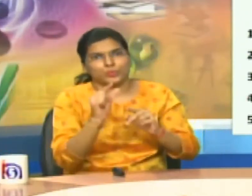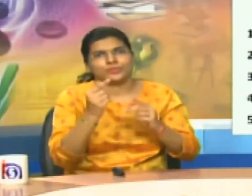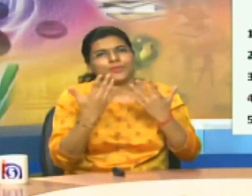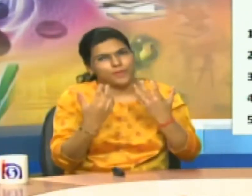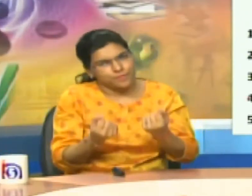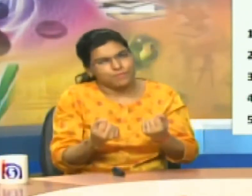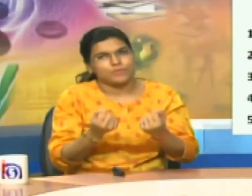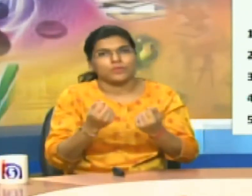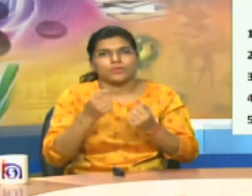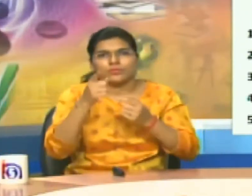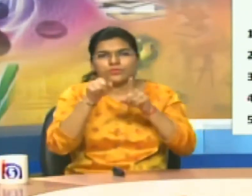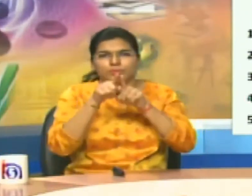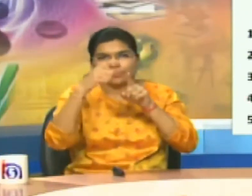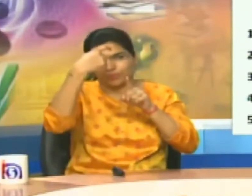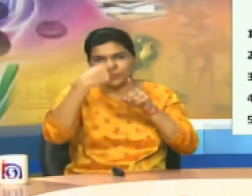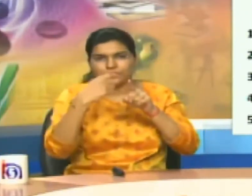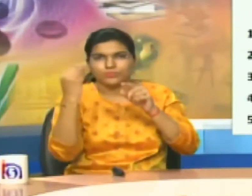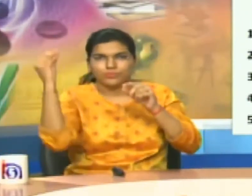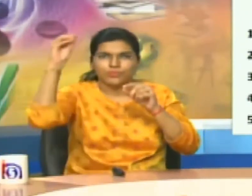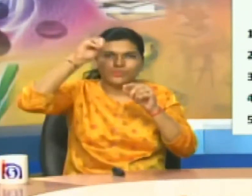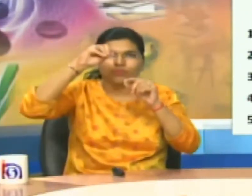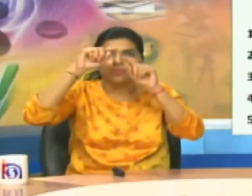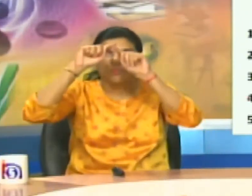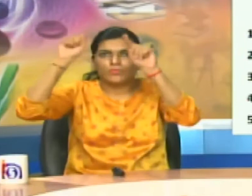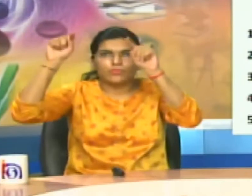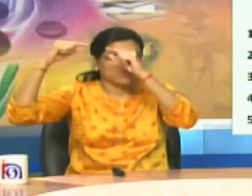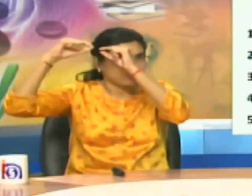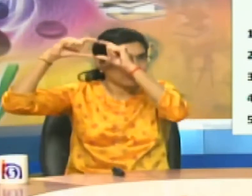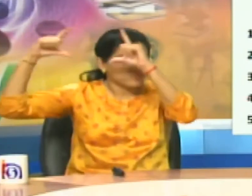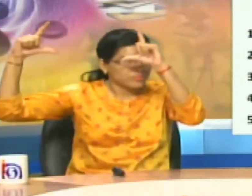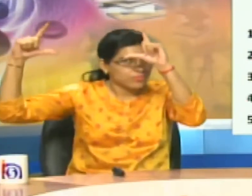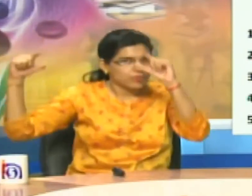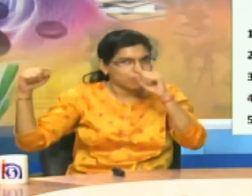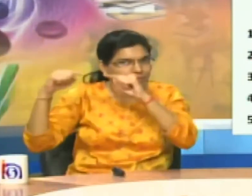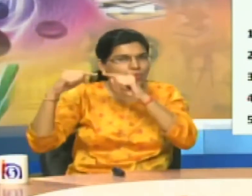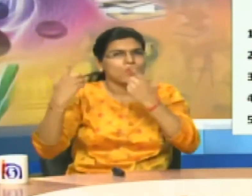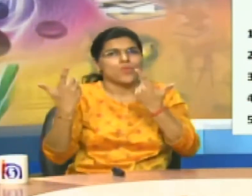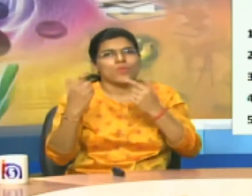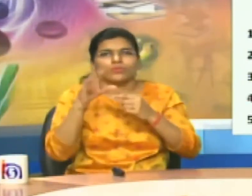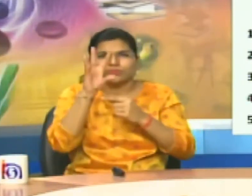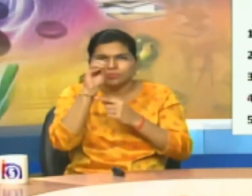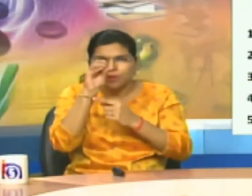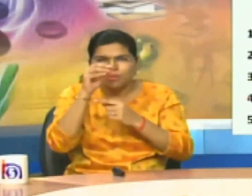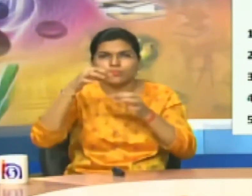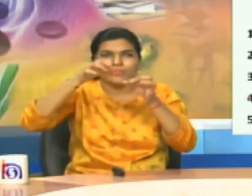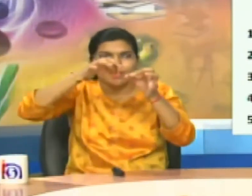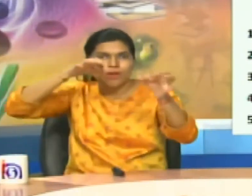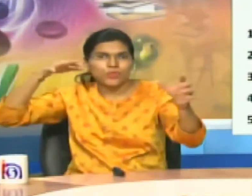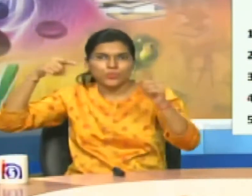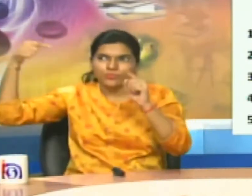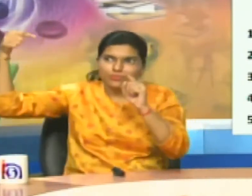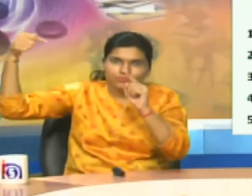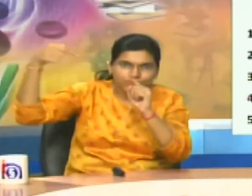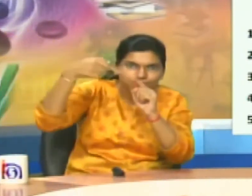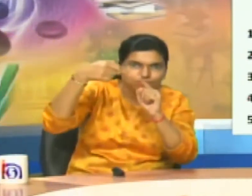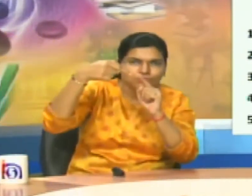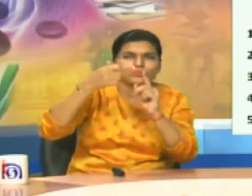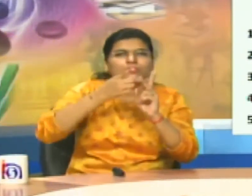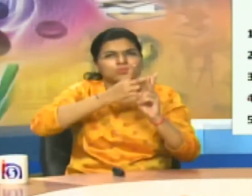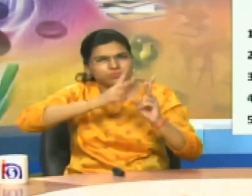bubbles we use. So, this auto shape is used for putting in these shapes, different shapes like